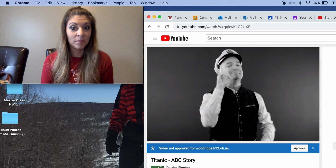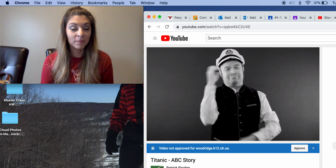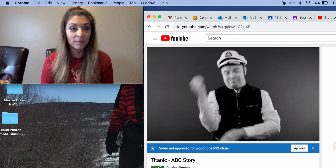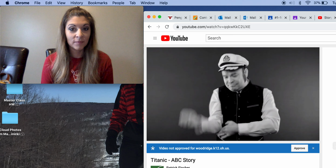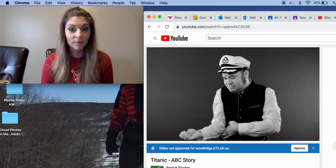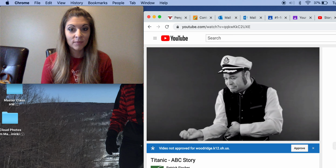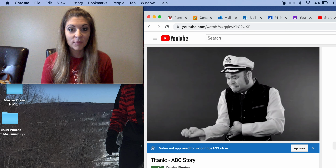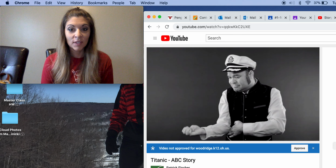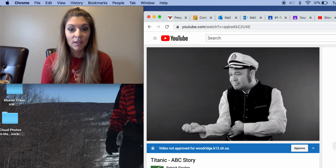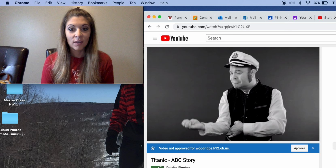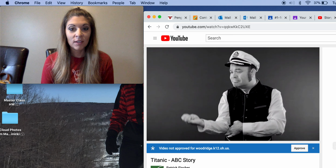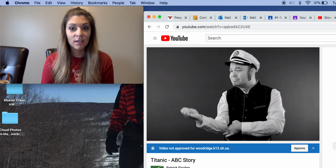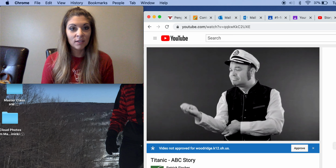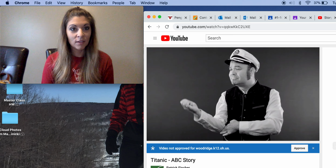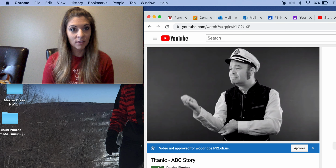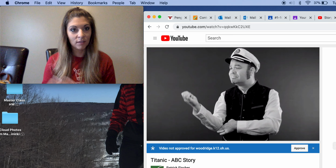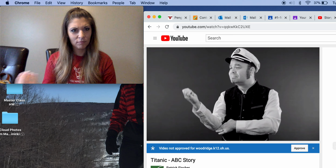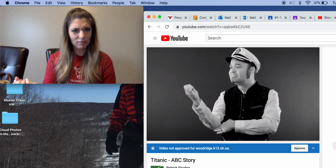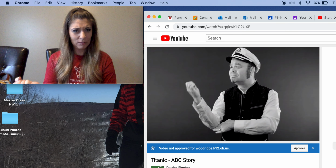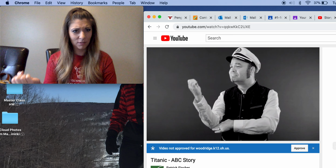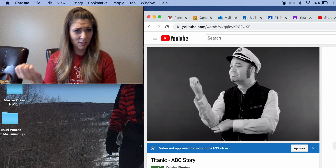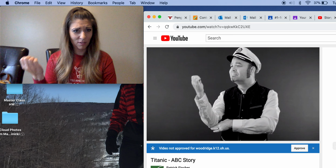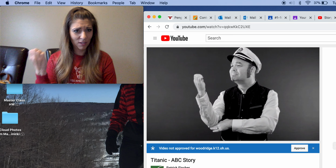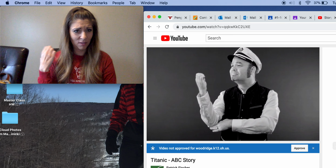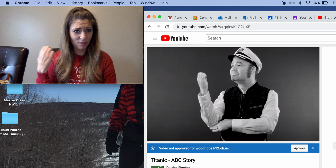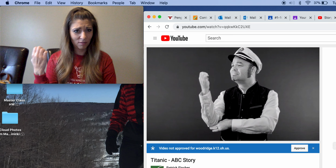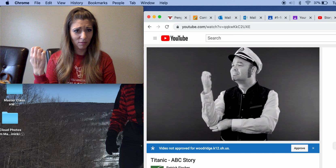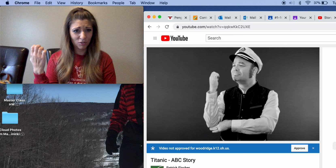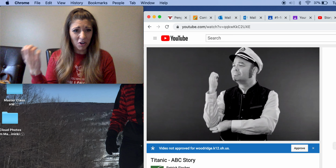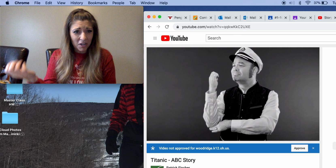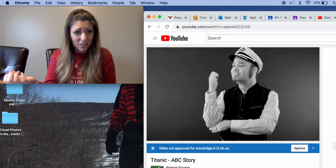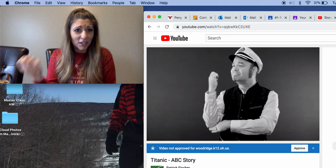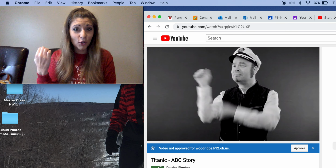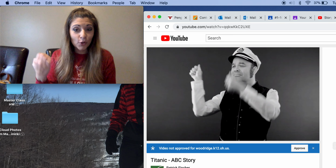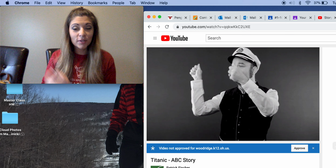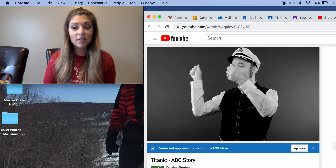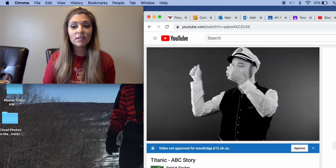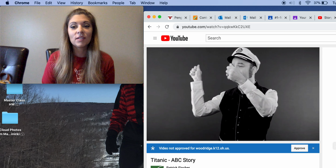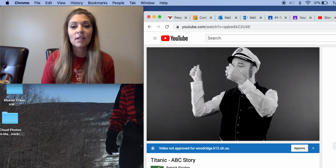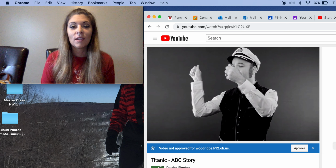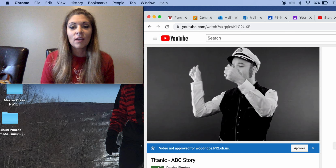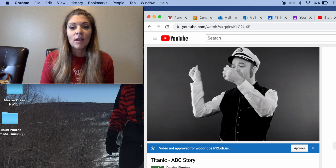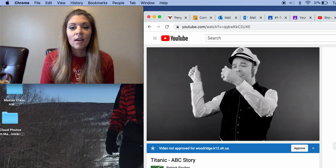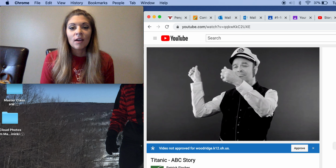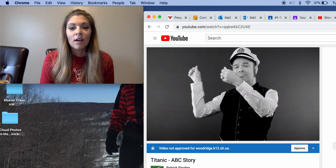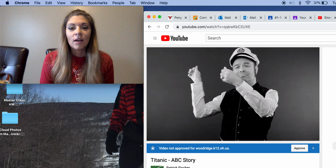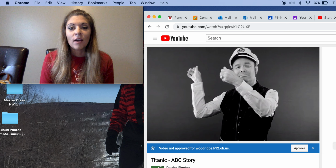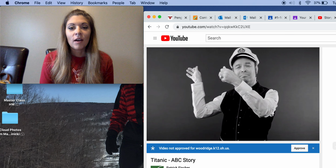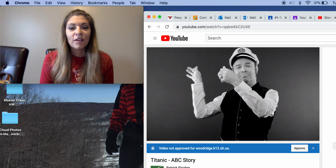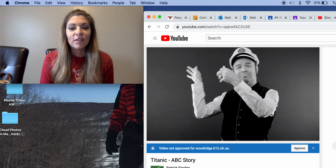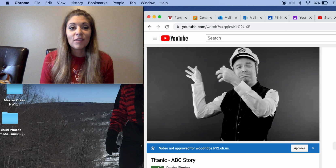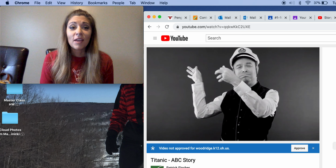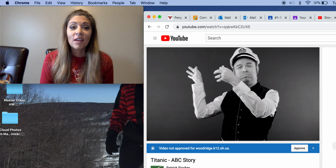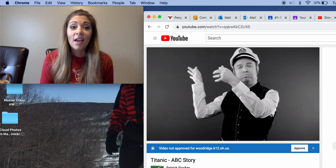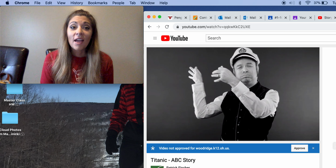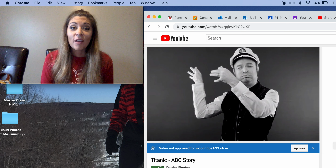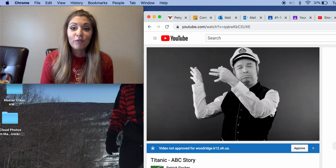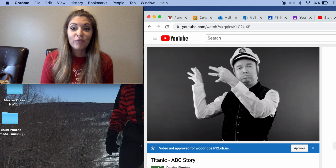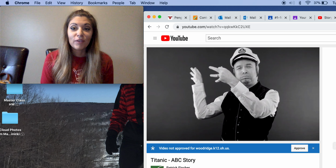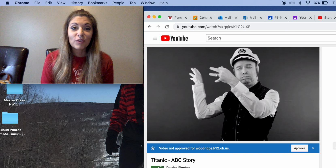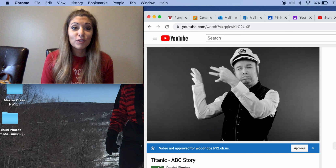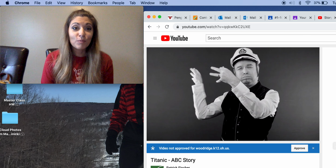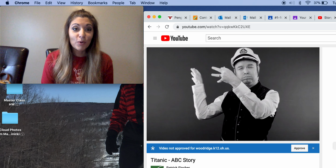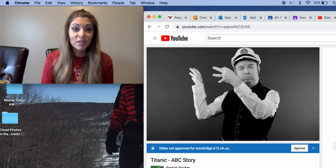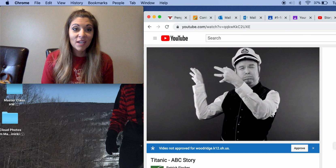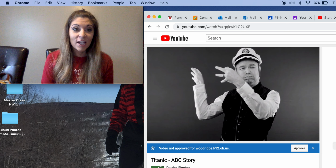up. E, the dock thing closes. Then